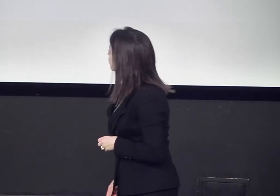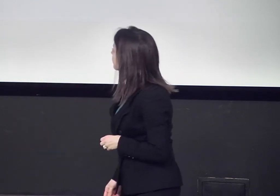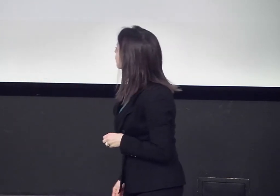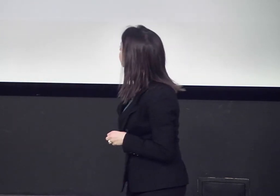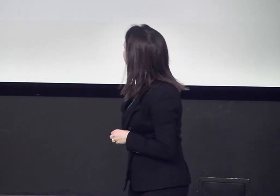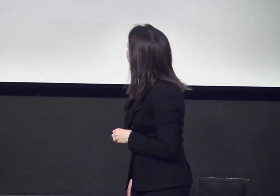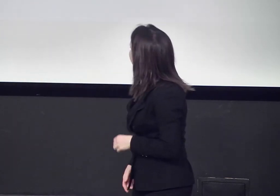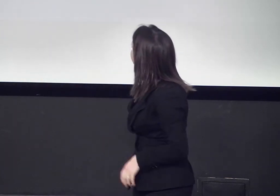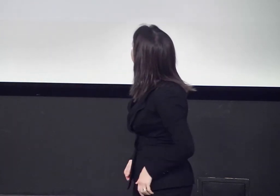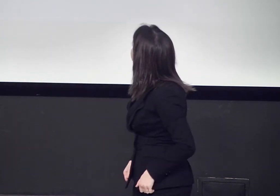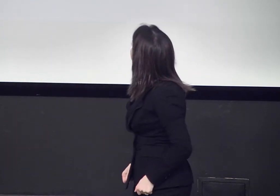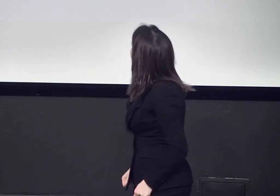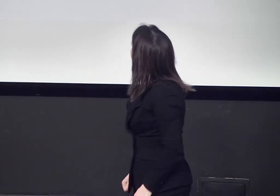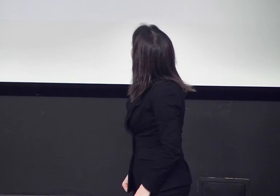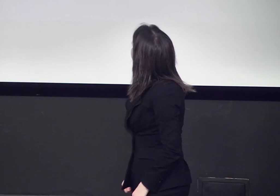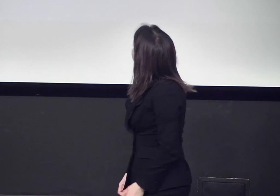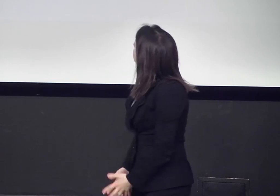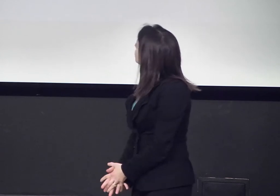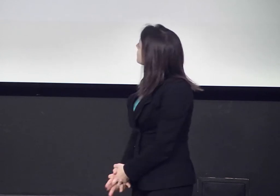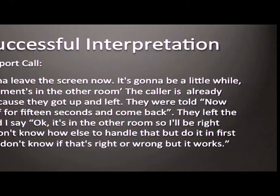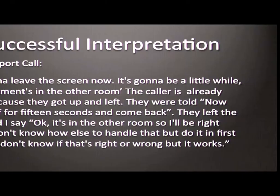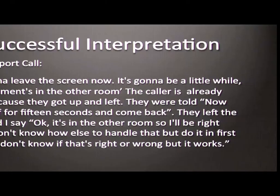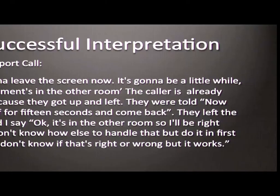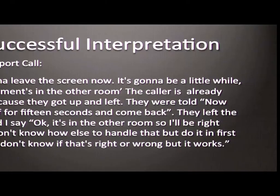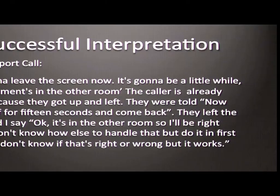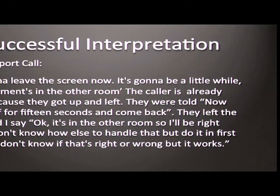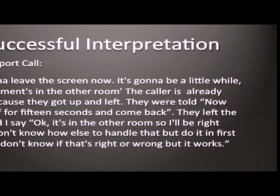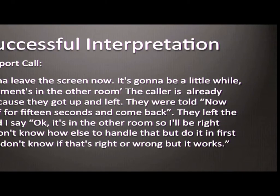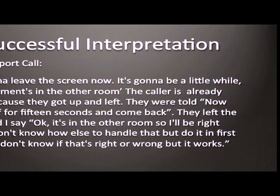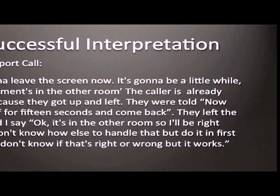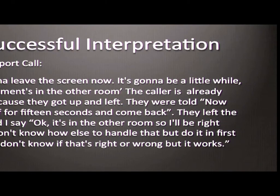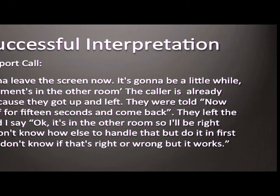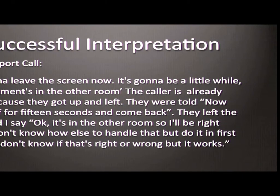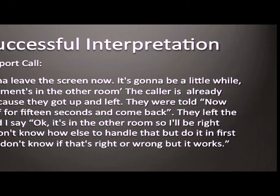not necessarily something that we are allowed to do.